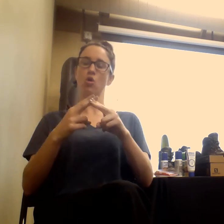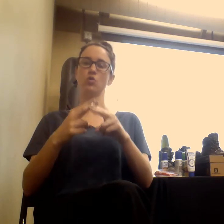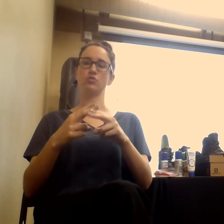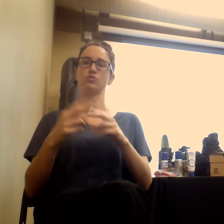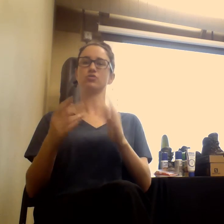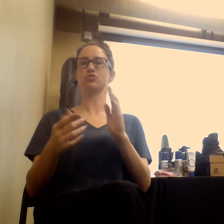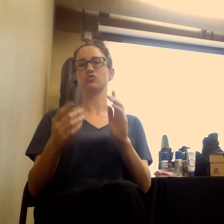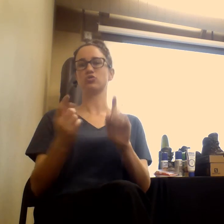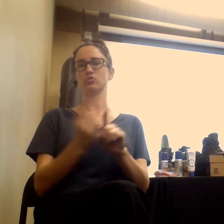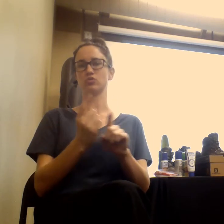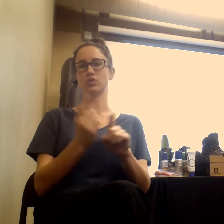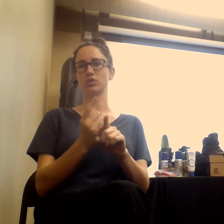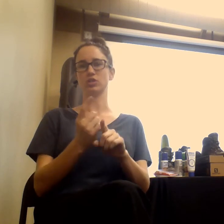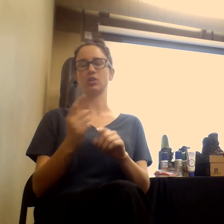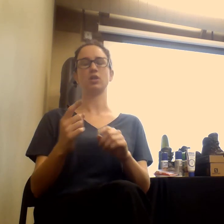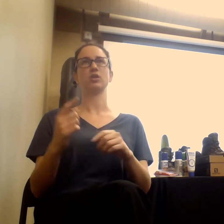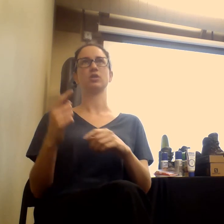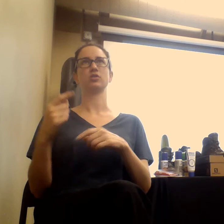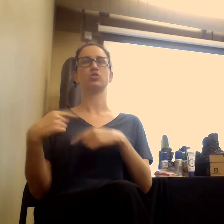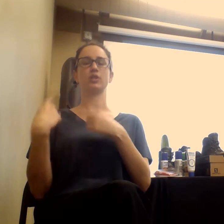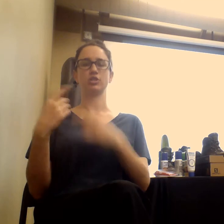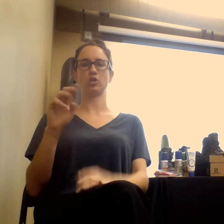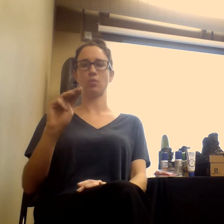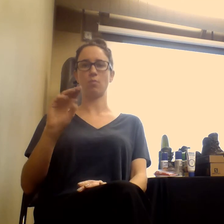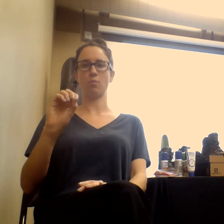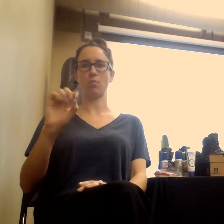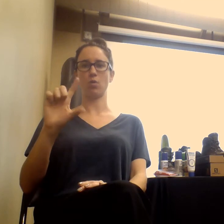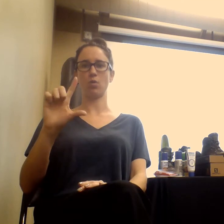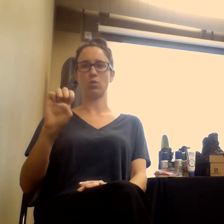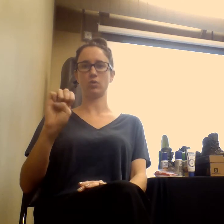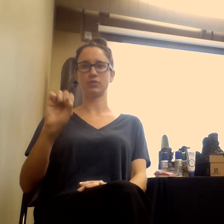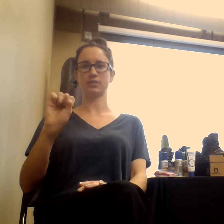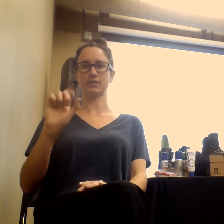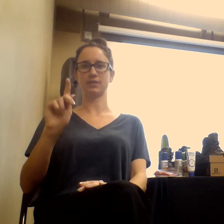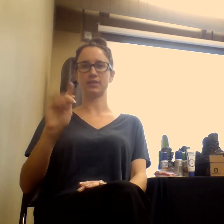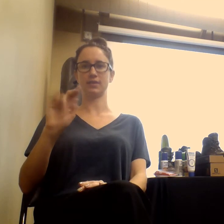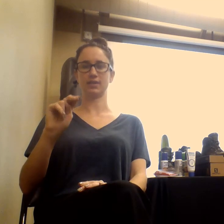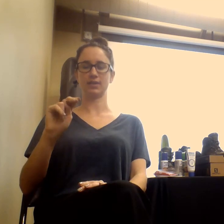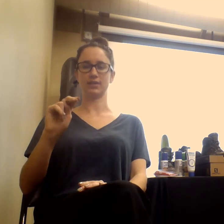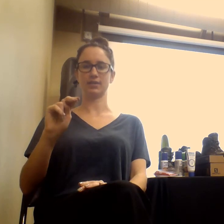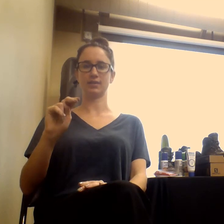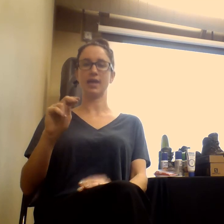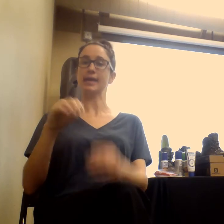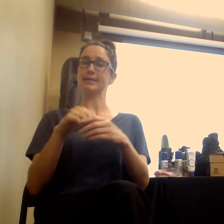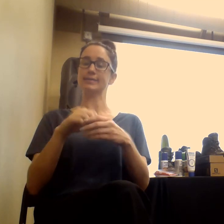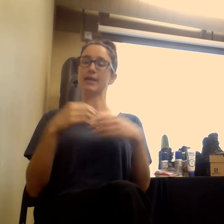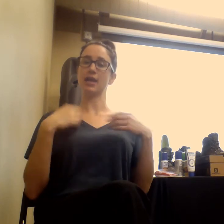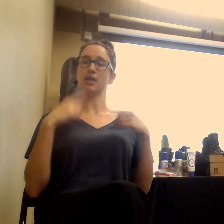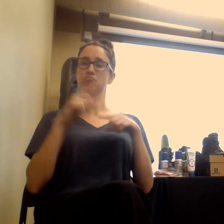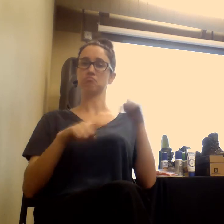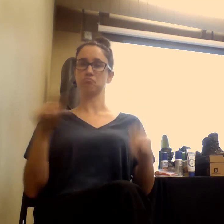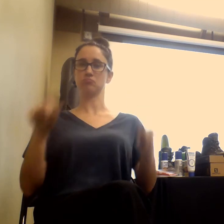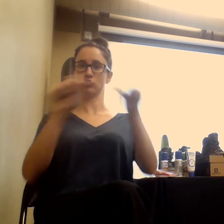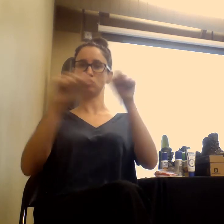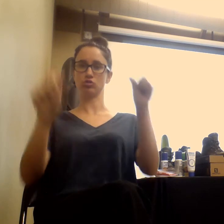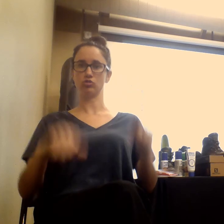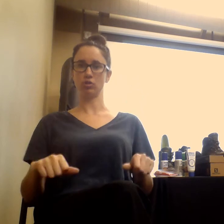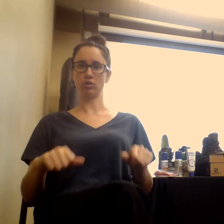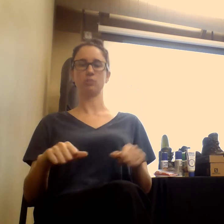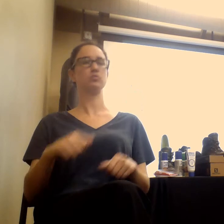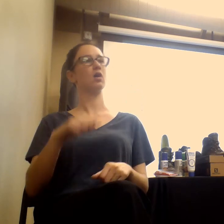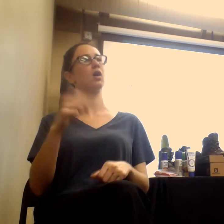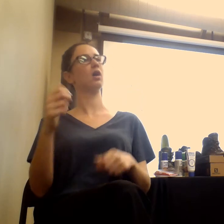shapes. I think this one actually comes with different shapes inside of it. There's other blister packs that you can use that have